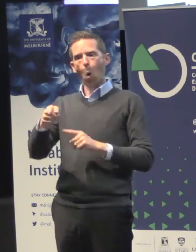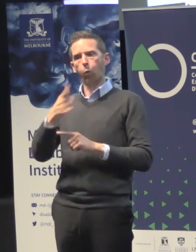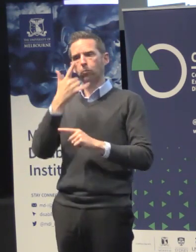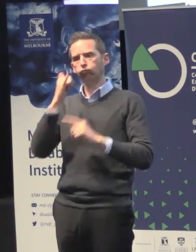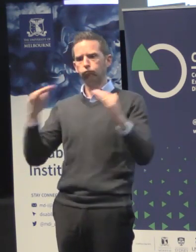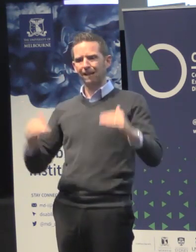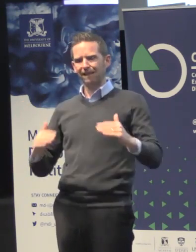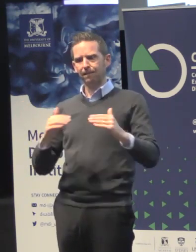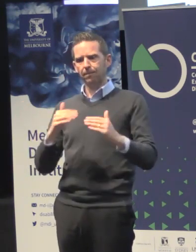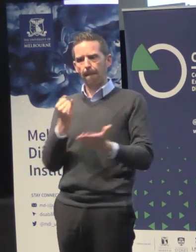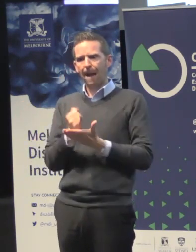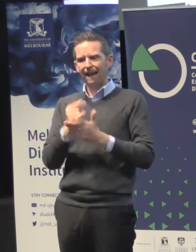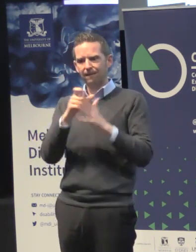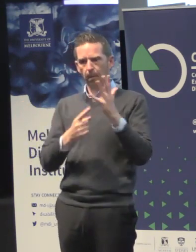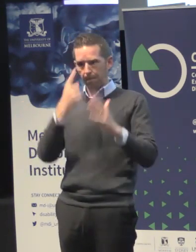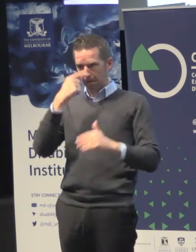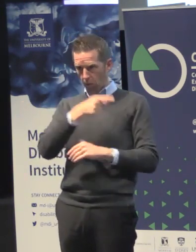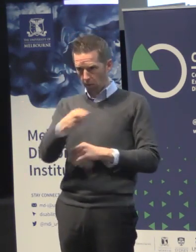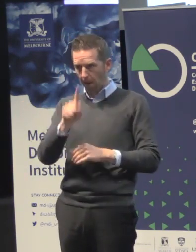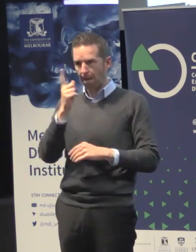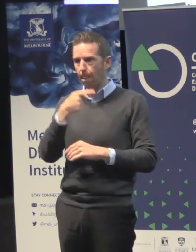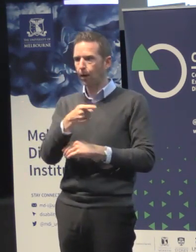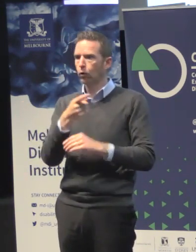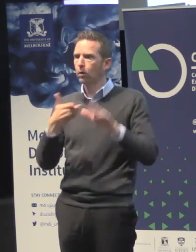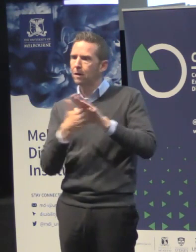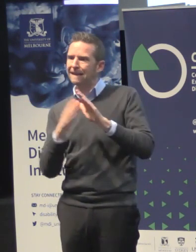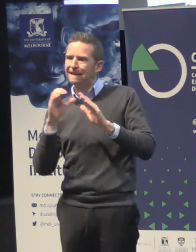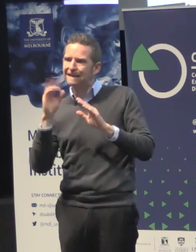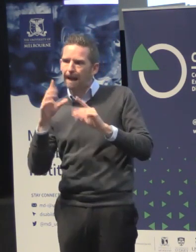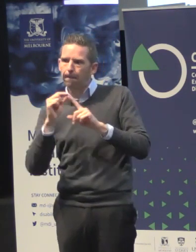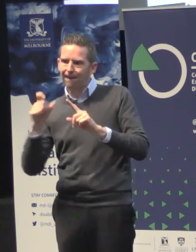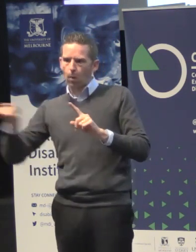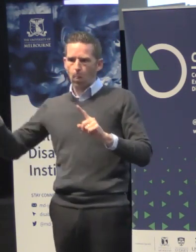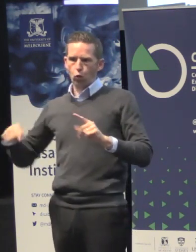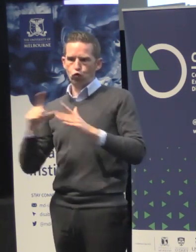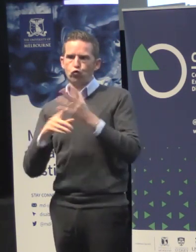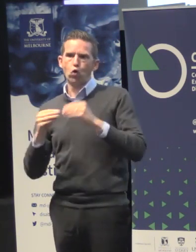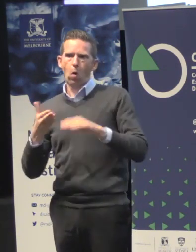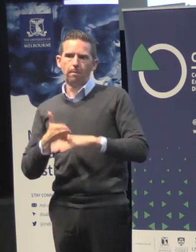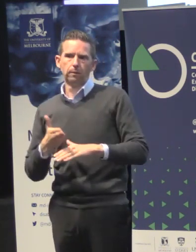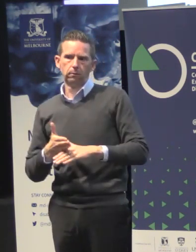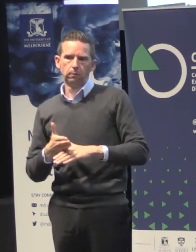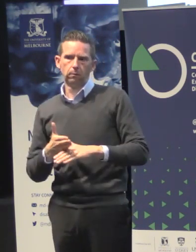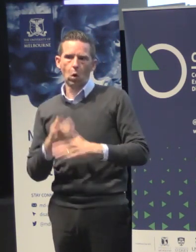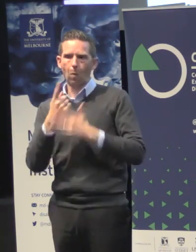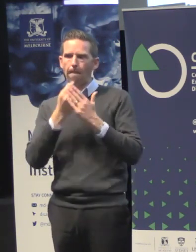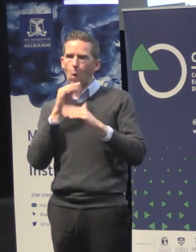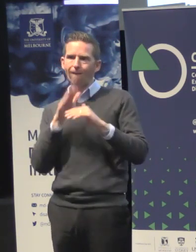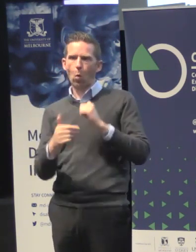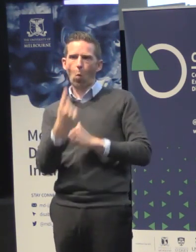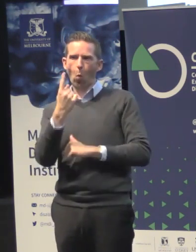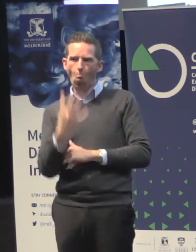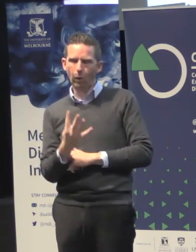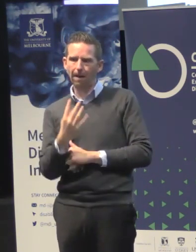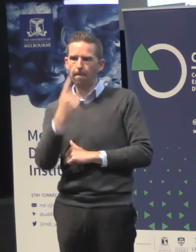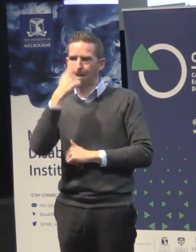people on average, but it's less than 10% of those jobs. And it's only a little bit over a quarter of people